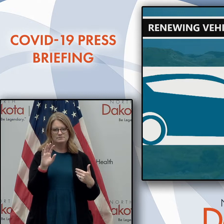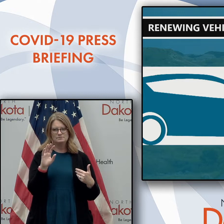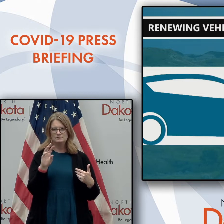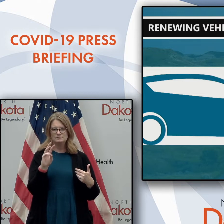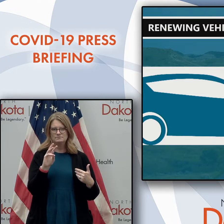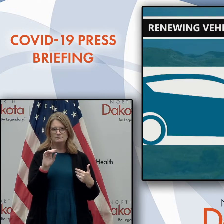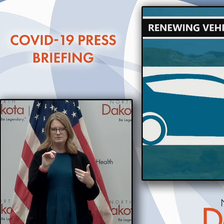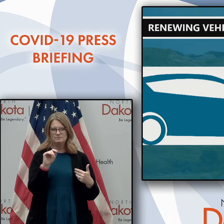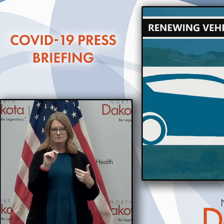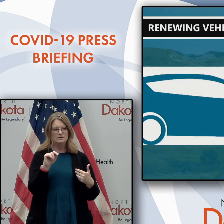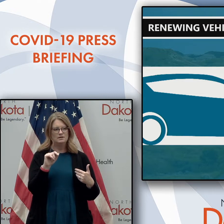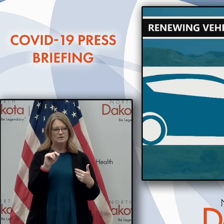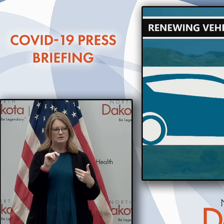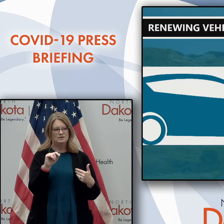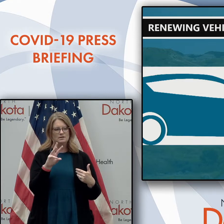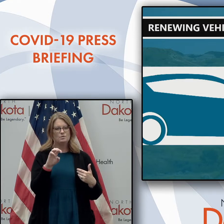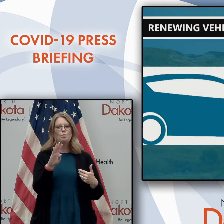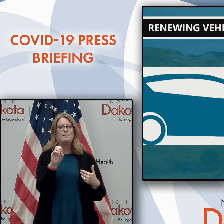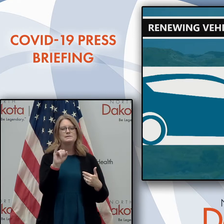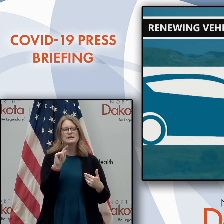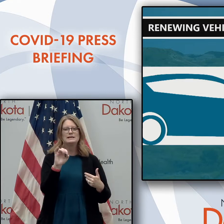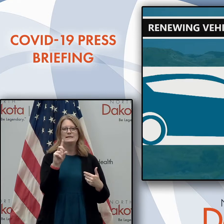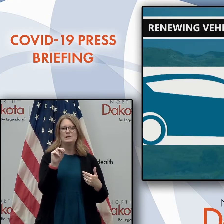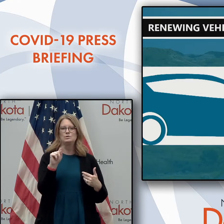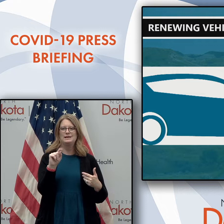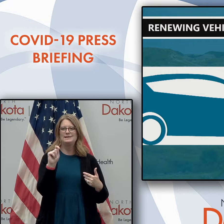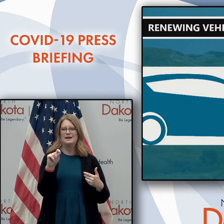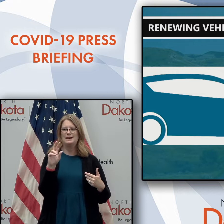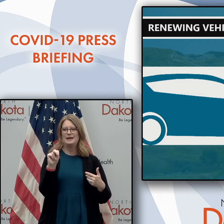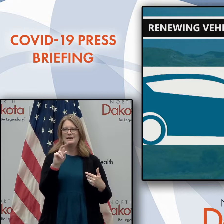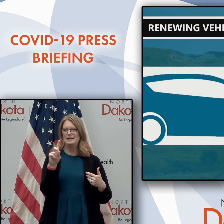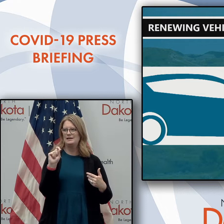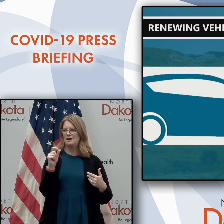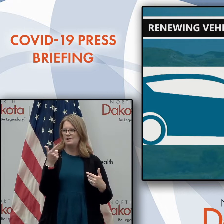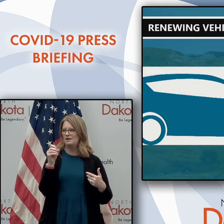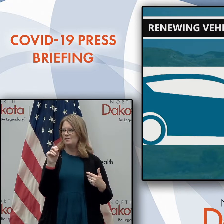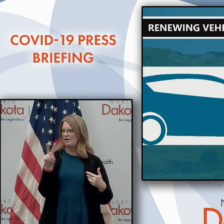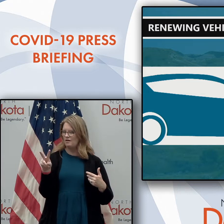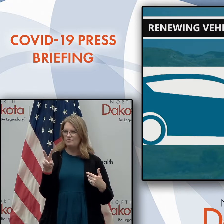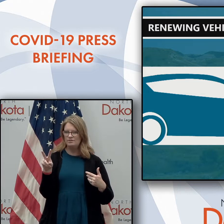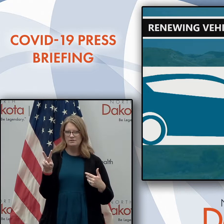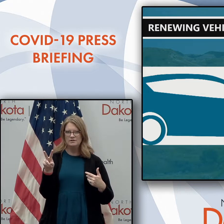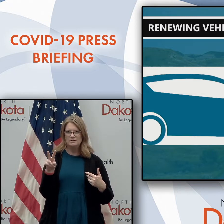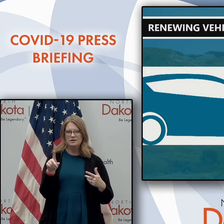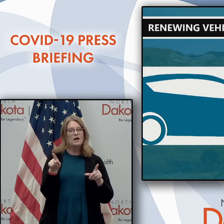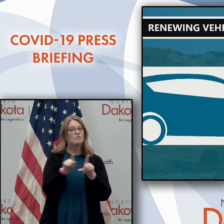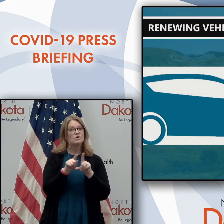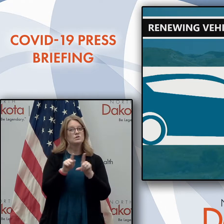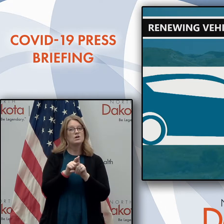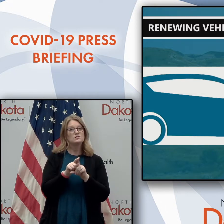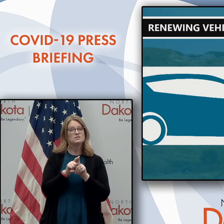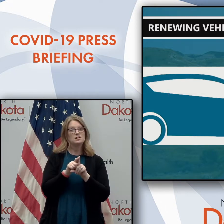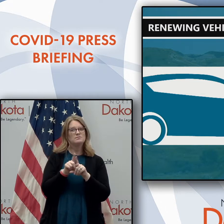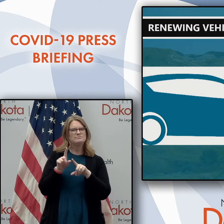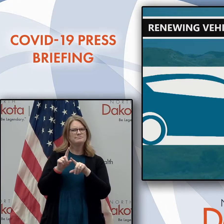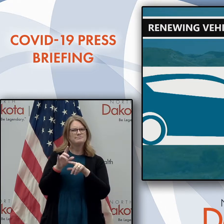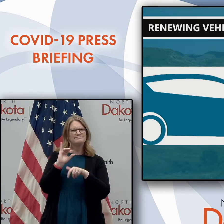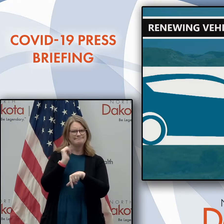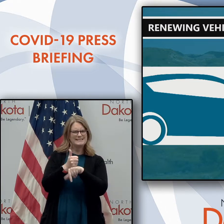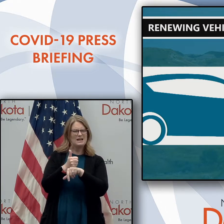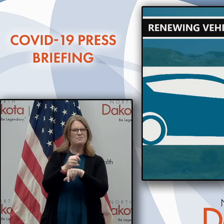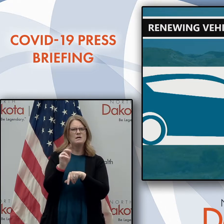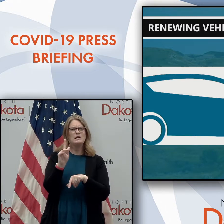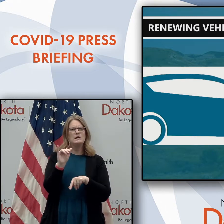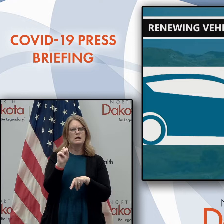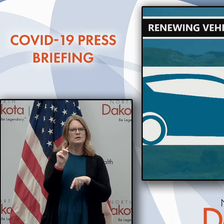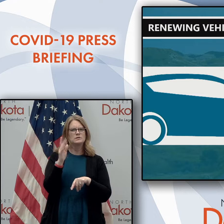1-855-633-6835, or at the website at dot.nd.gov. And there are also, of course, kiosks located around the state where